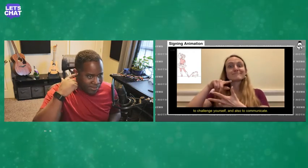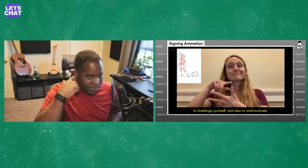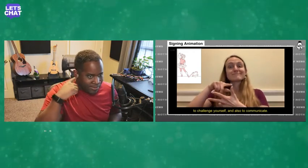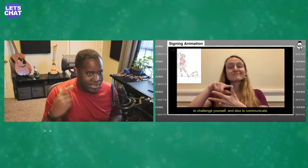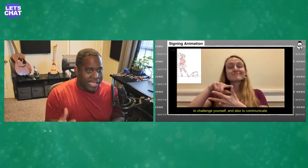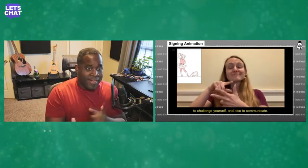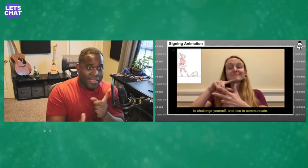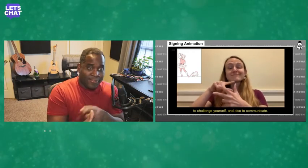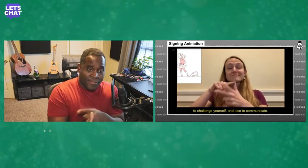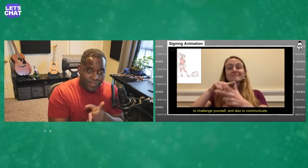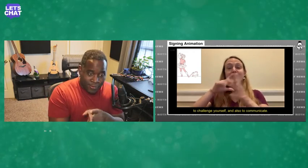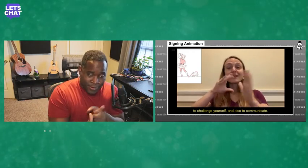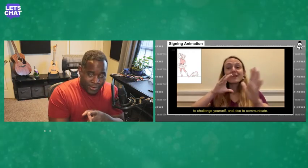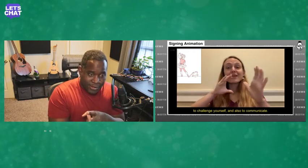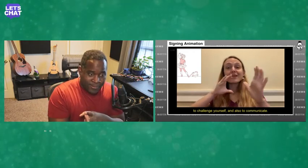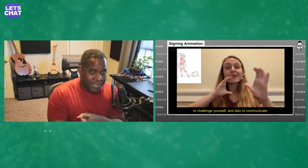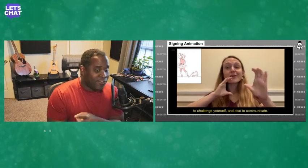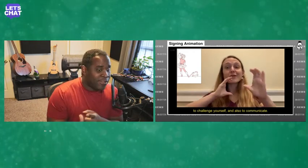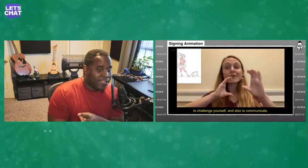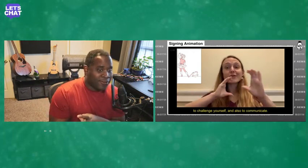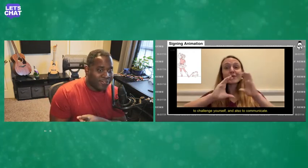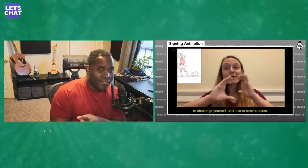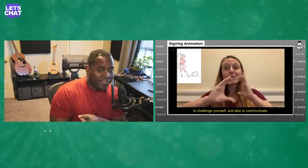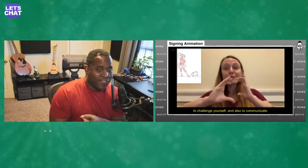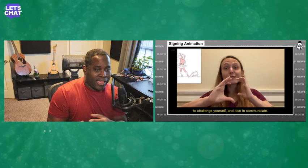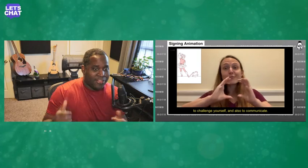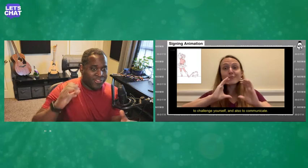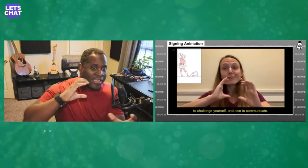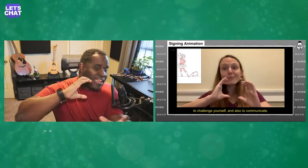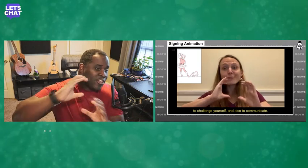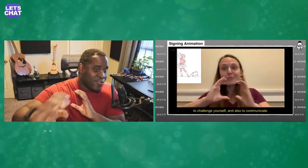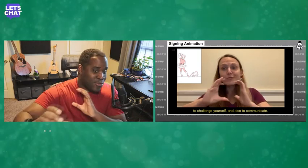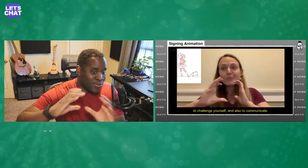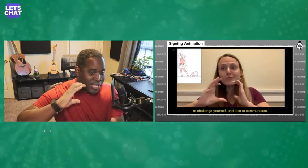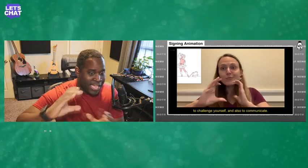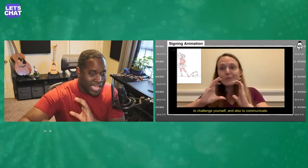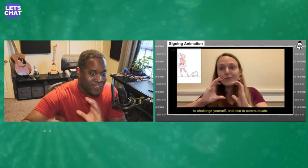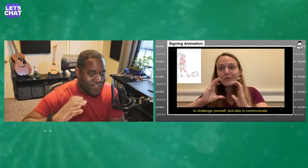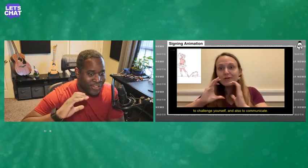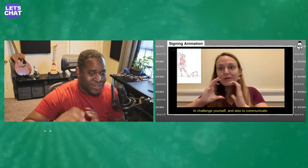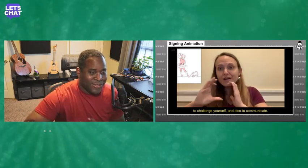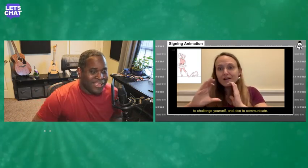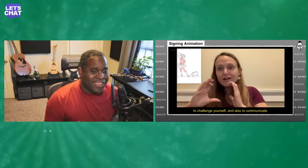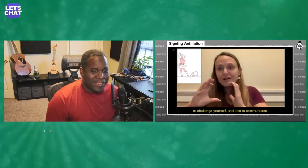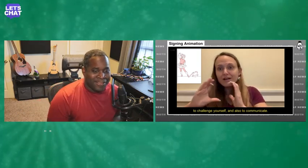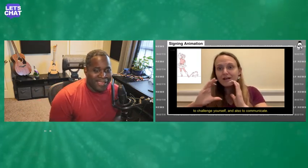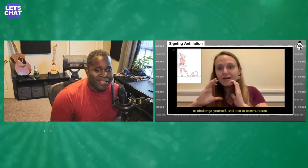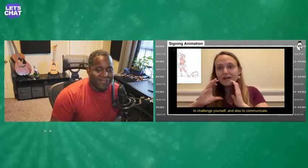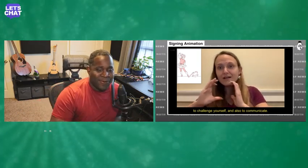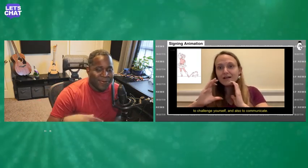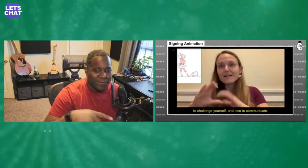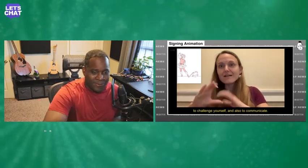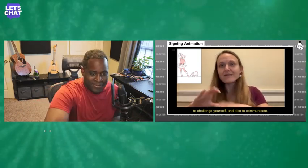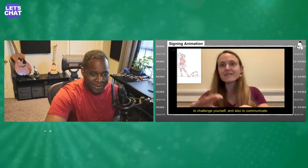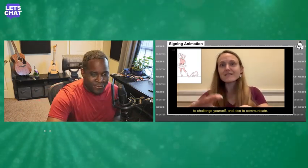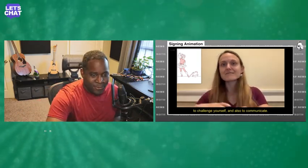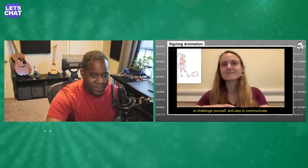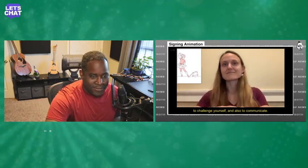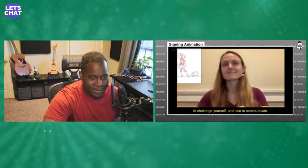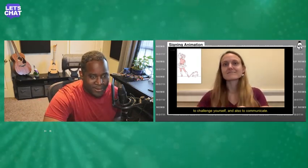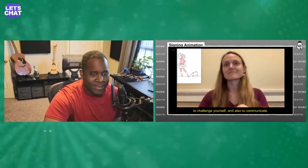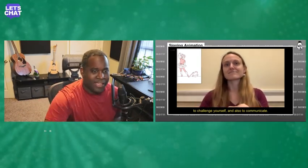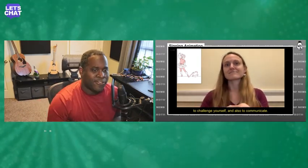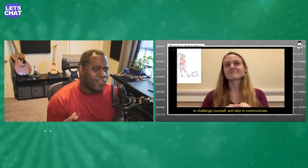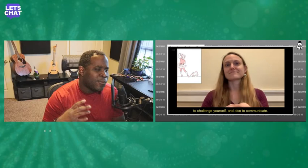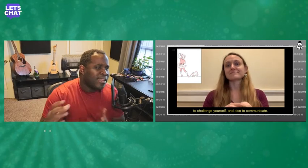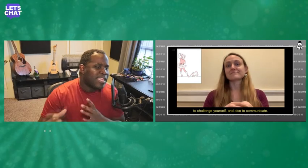other people. And then third, because she only literally just says challenge, communication. And so there's some additional words